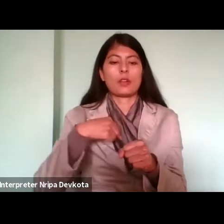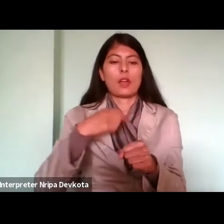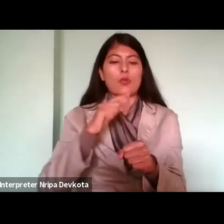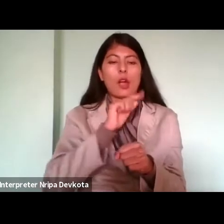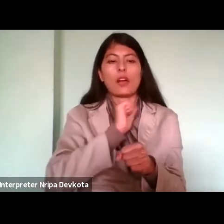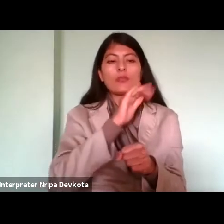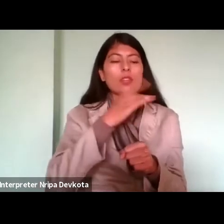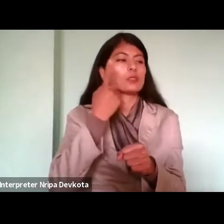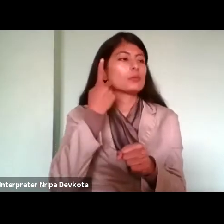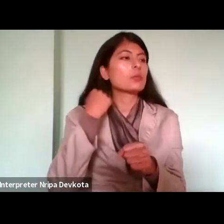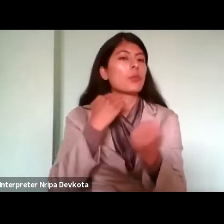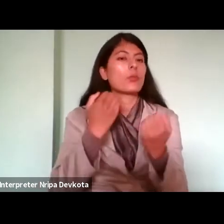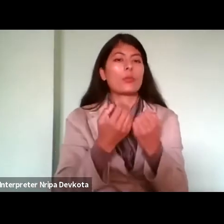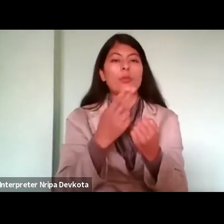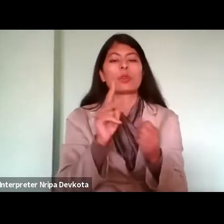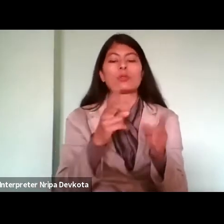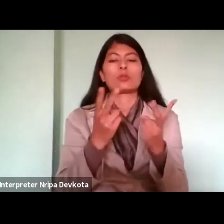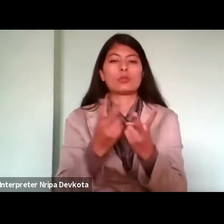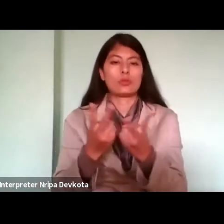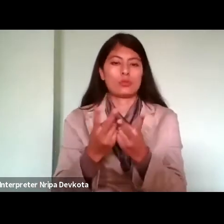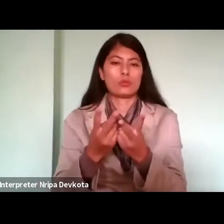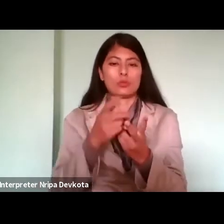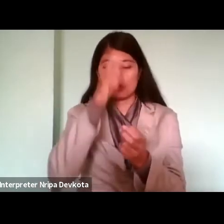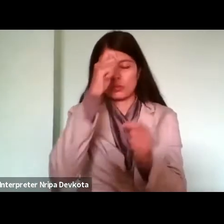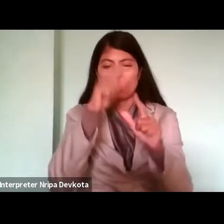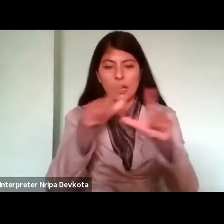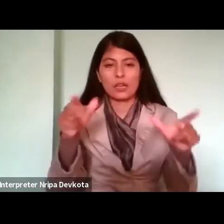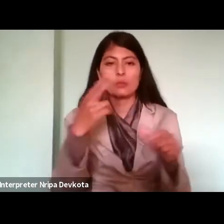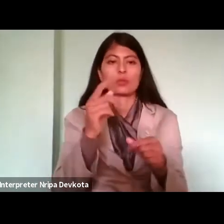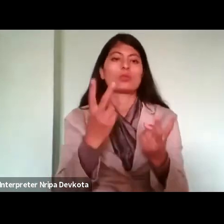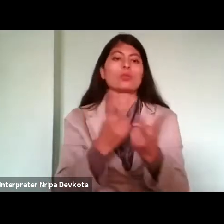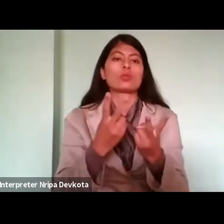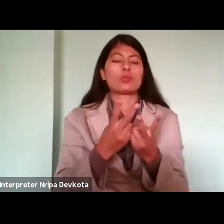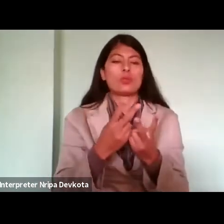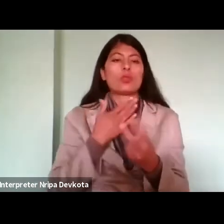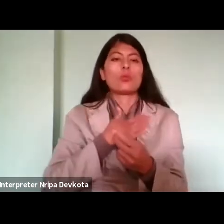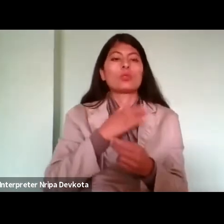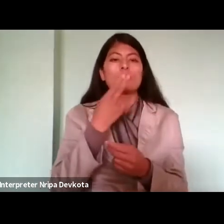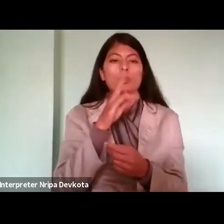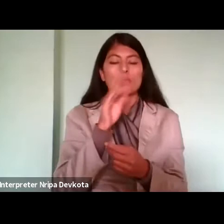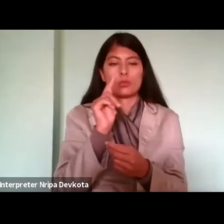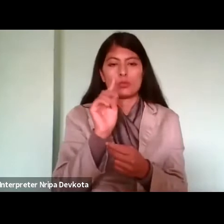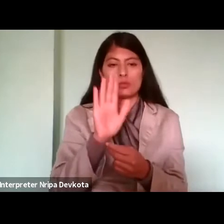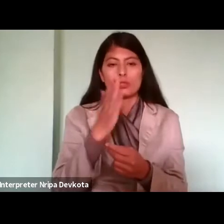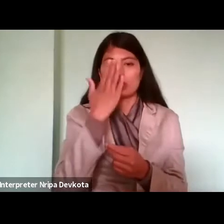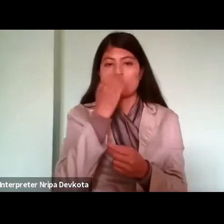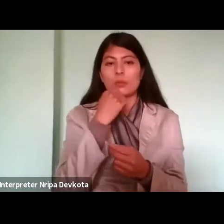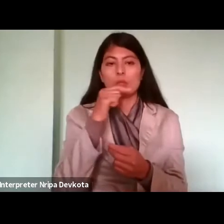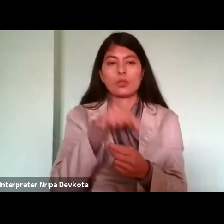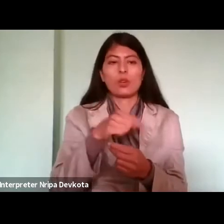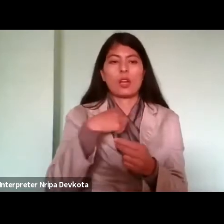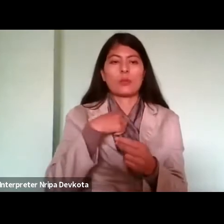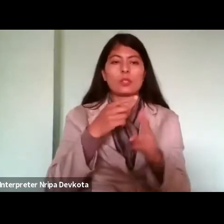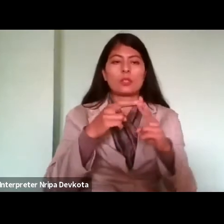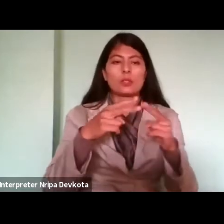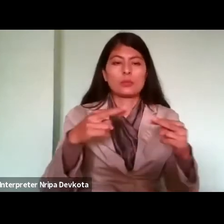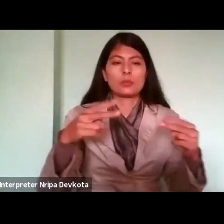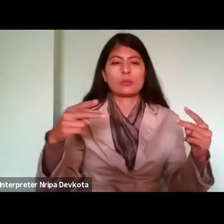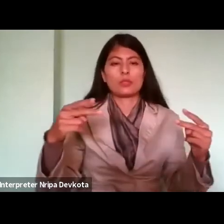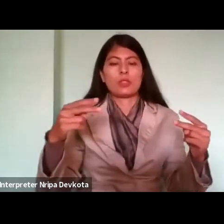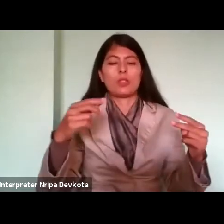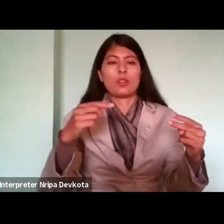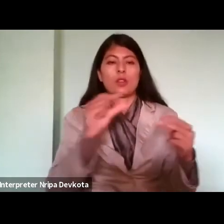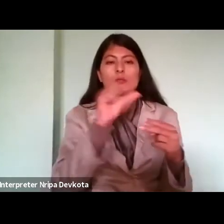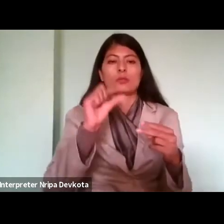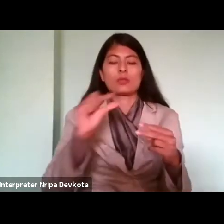or disrespected, because we have had conversations in different places.